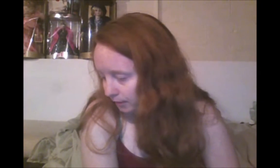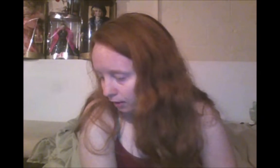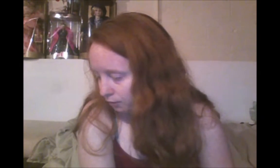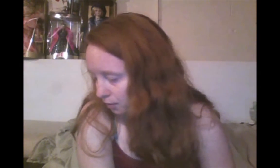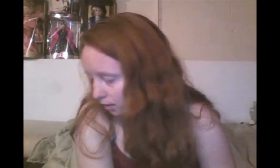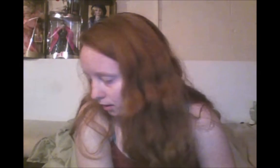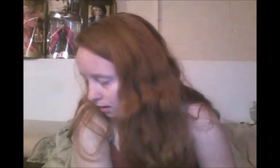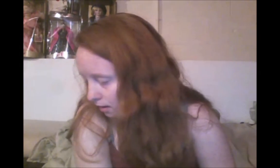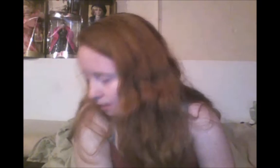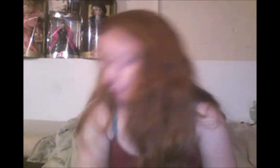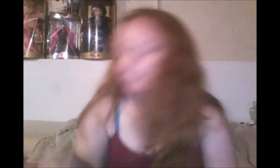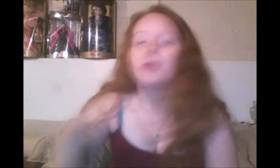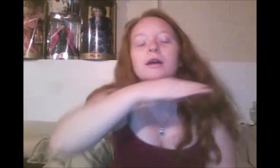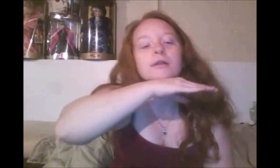Next one, pig.